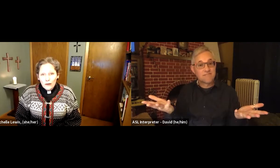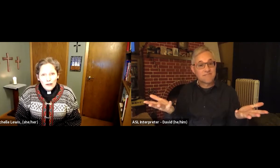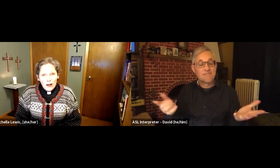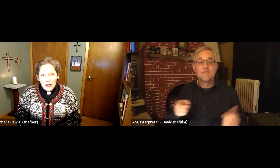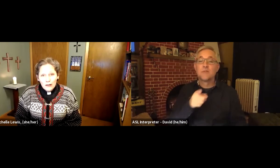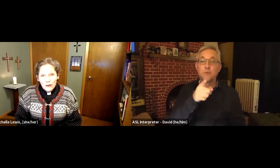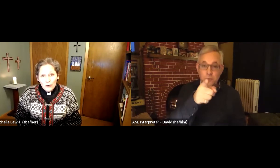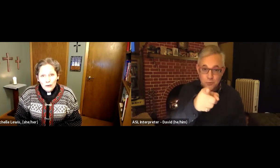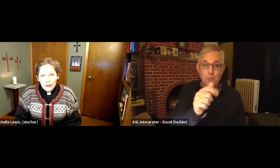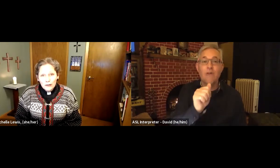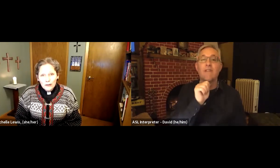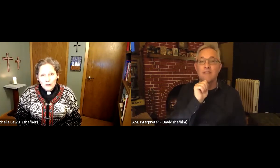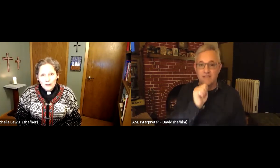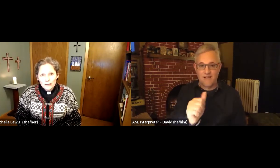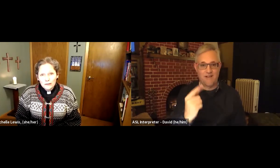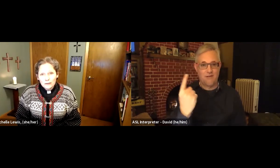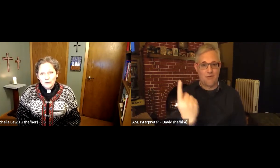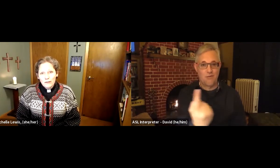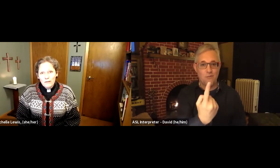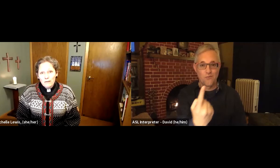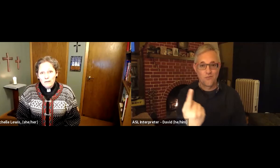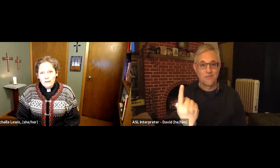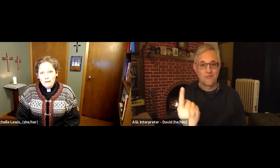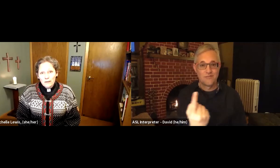You are not alone.